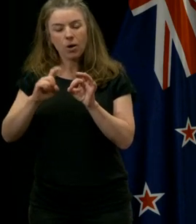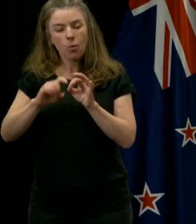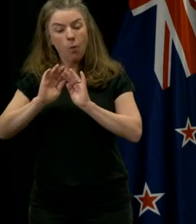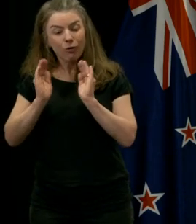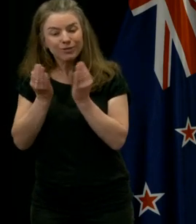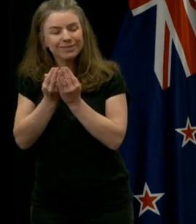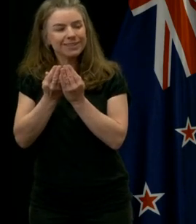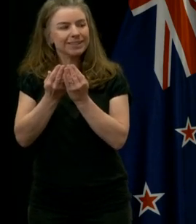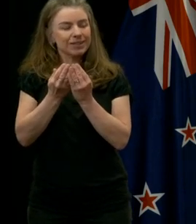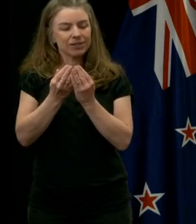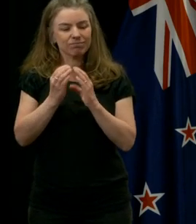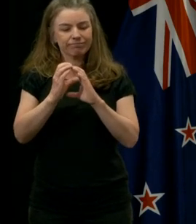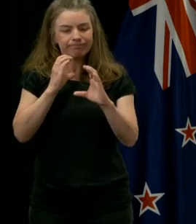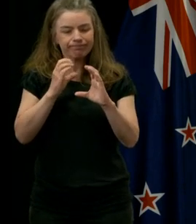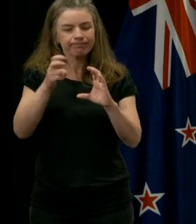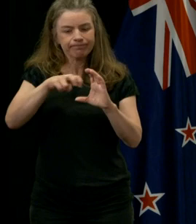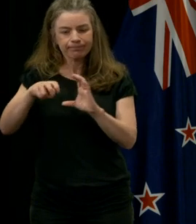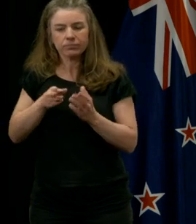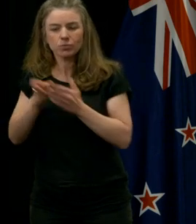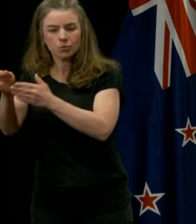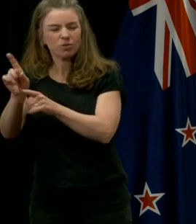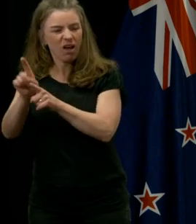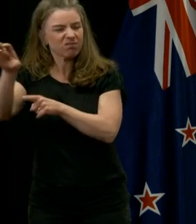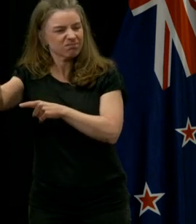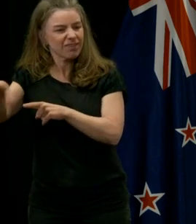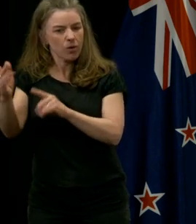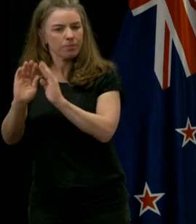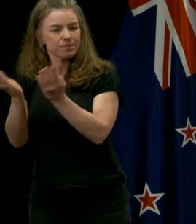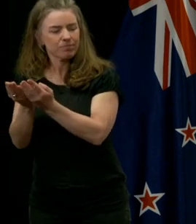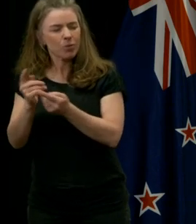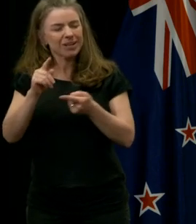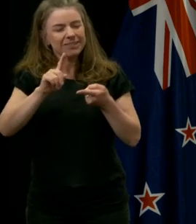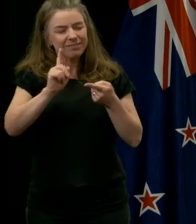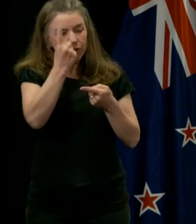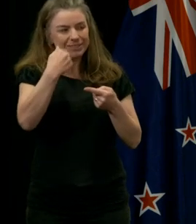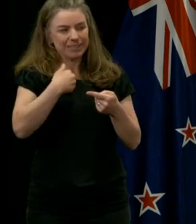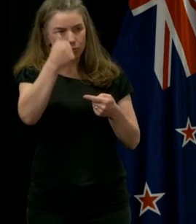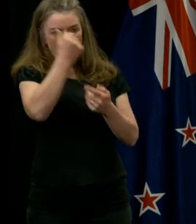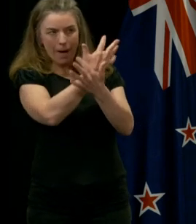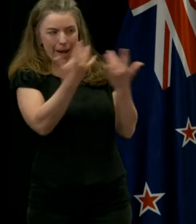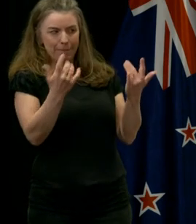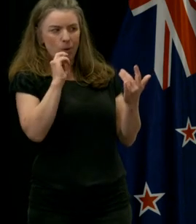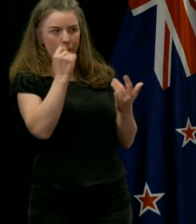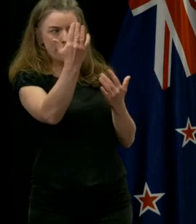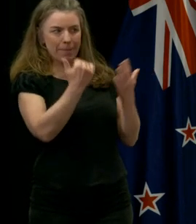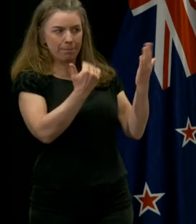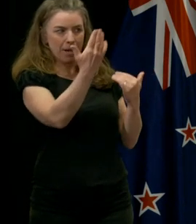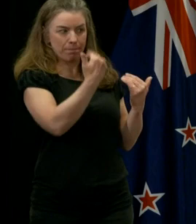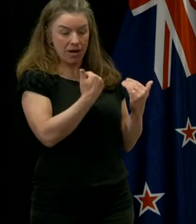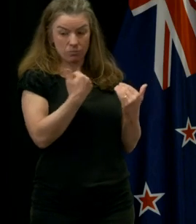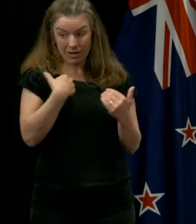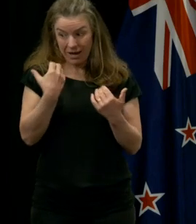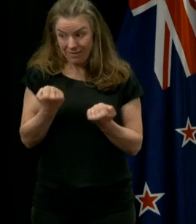groups. Now, I do want to give the caveat that we've got to get an assessment of the number we are dealing with and our ability to do